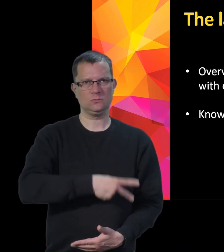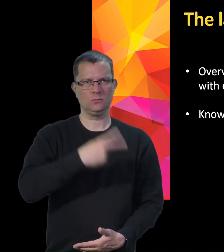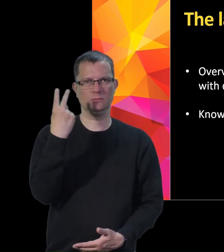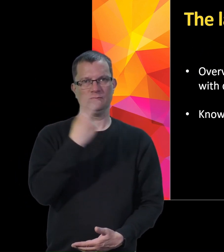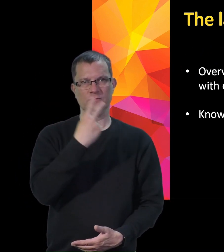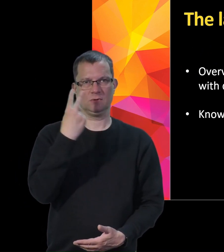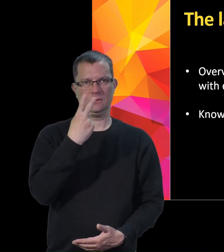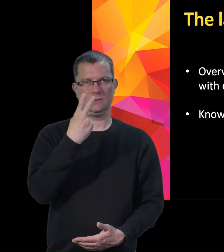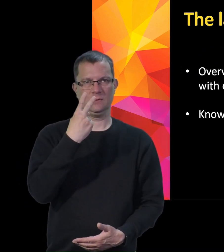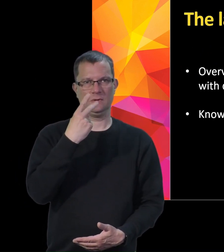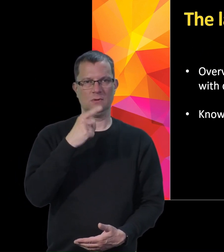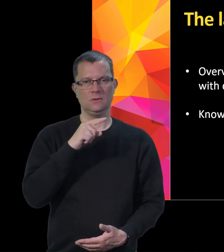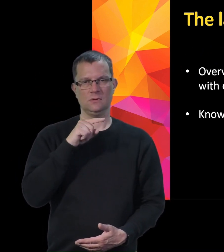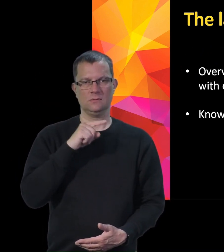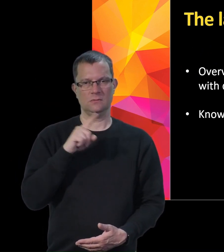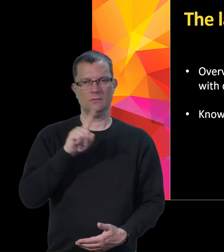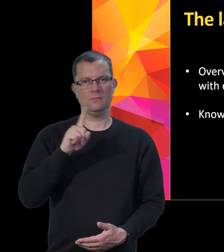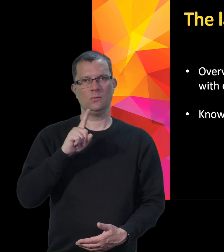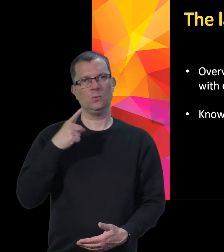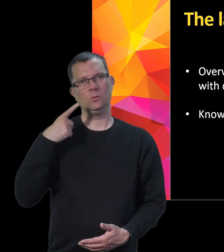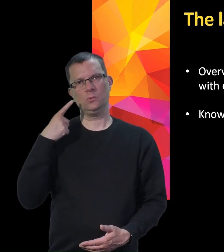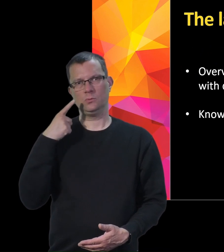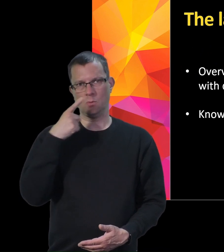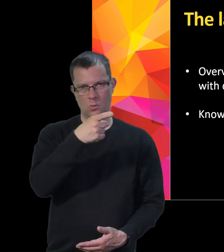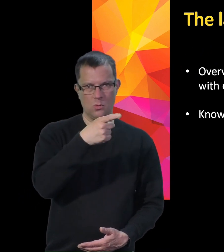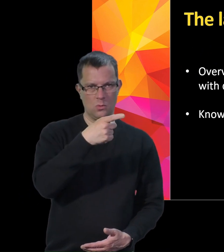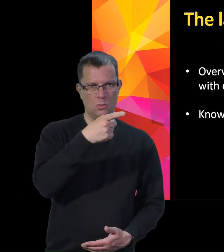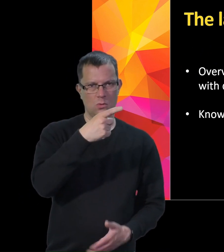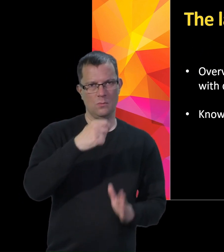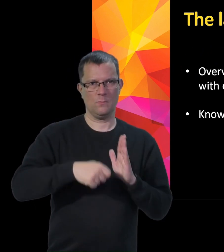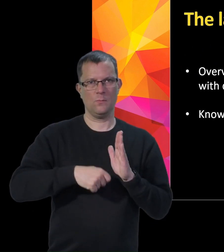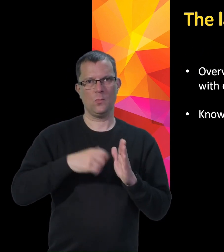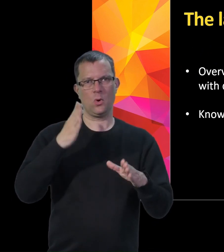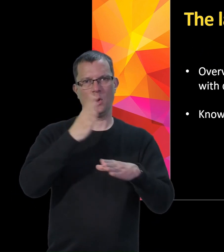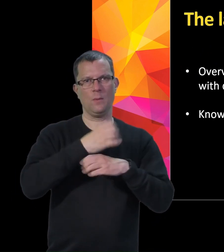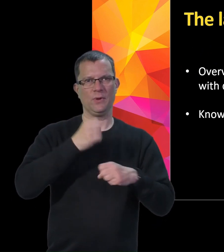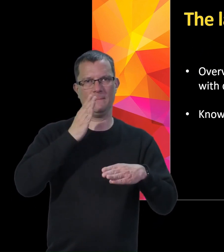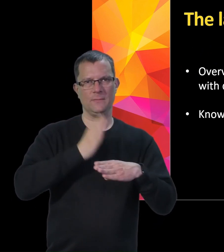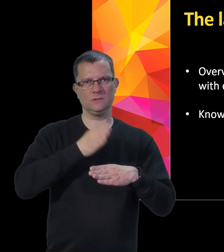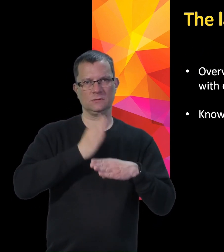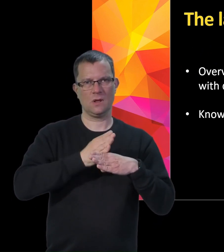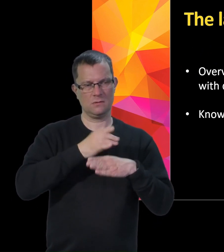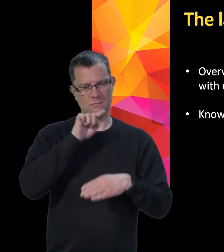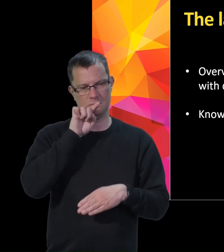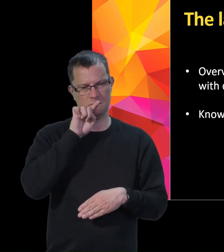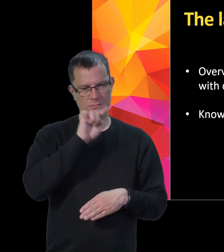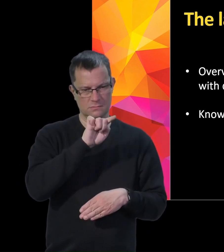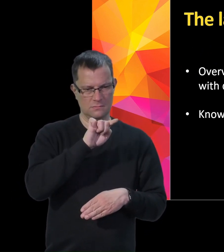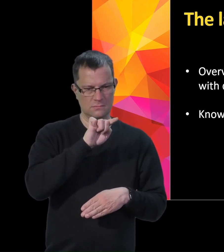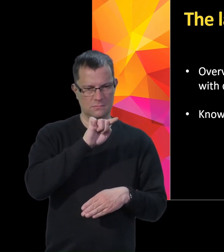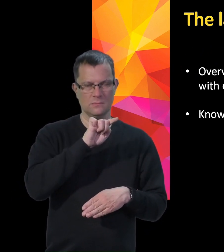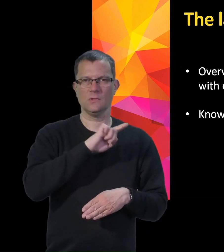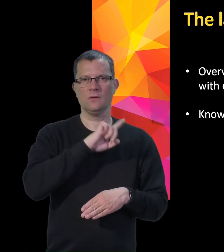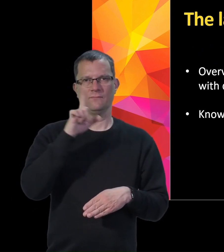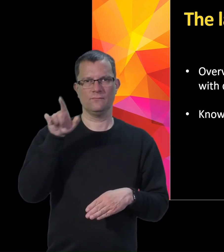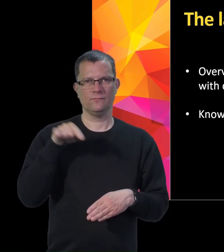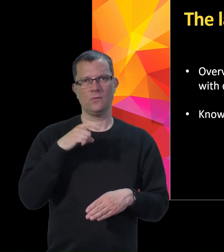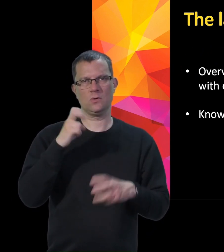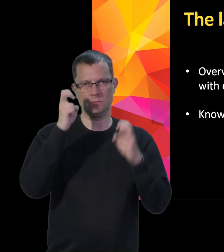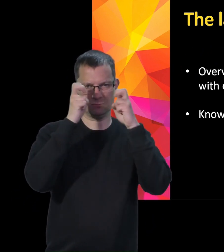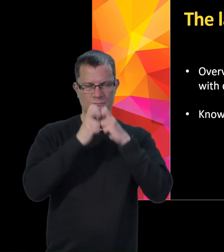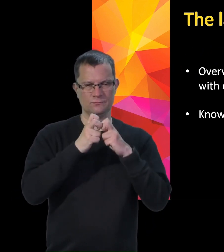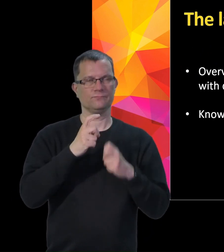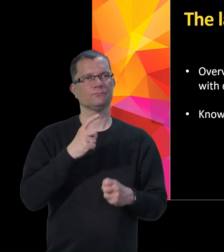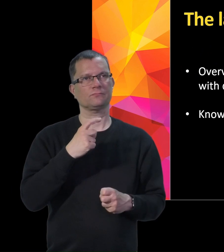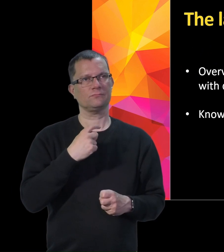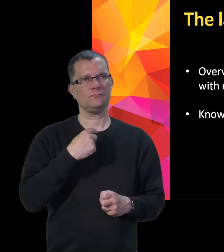until 2022. The topic was assistive products. We wanted